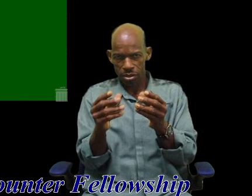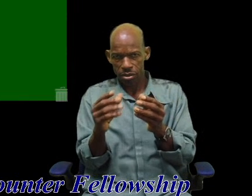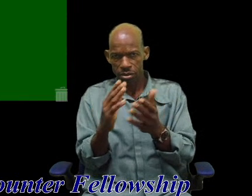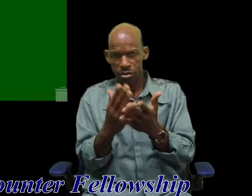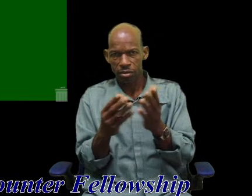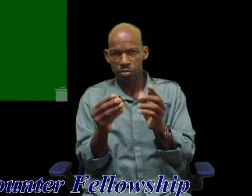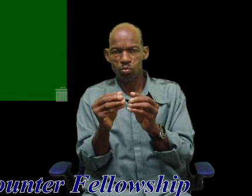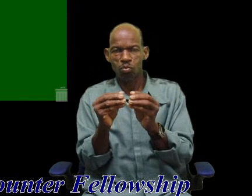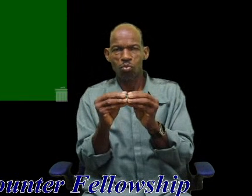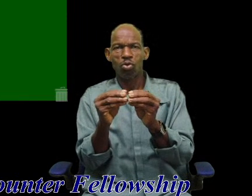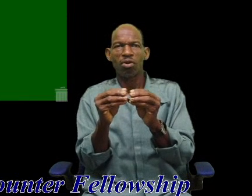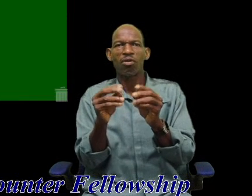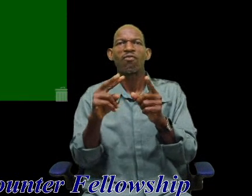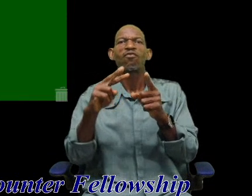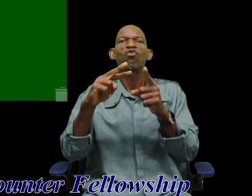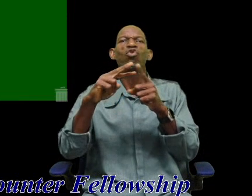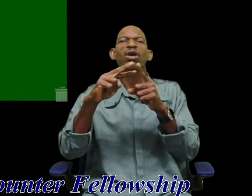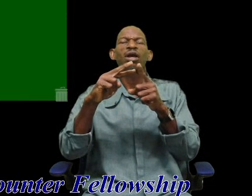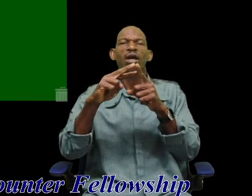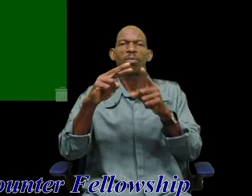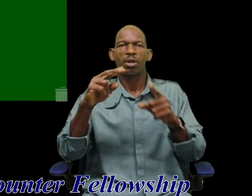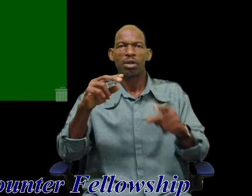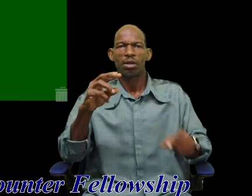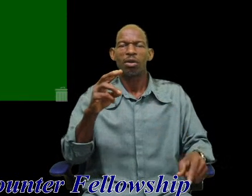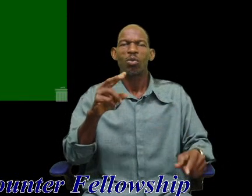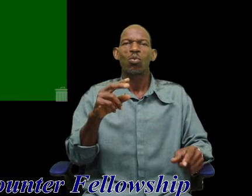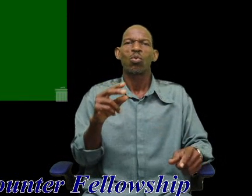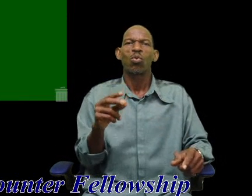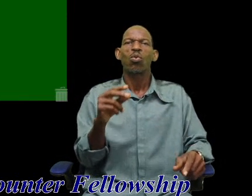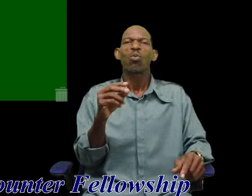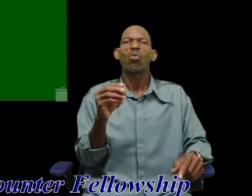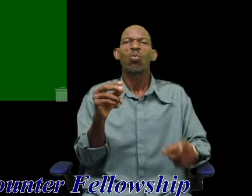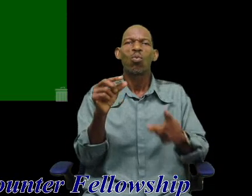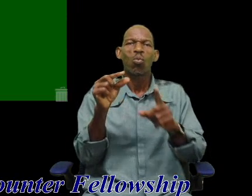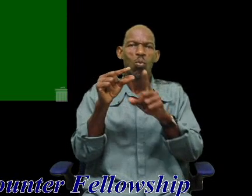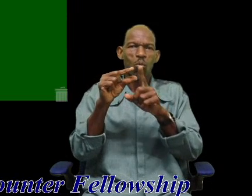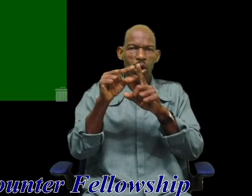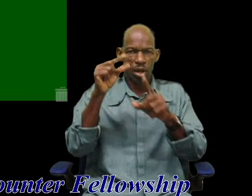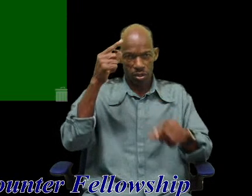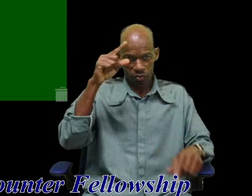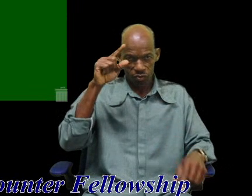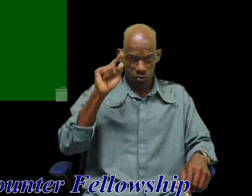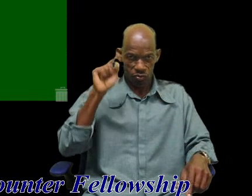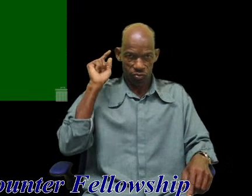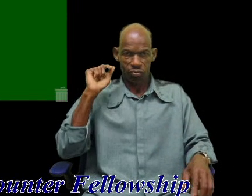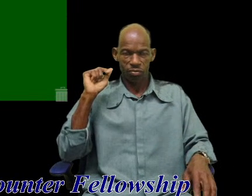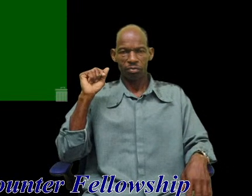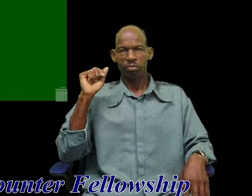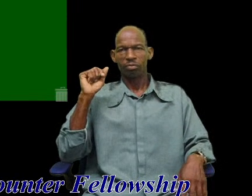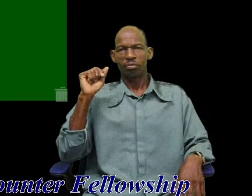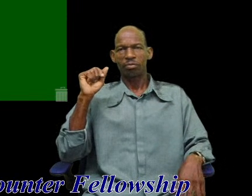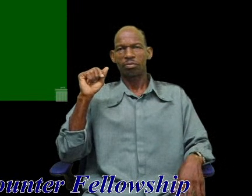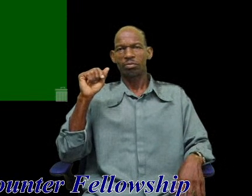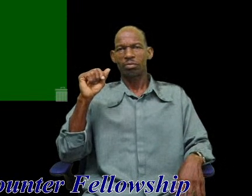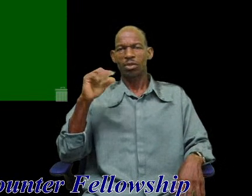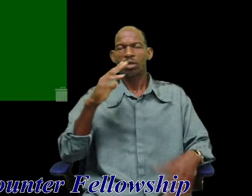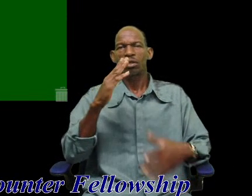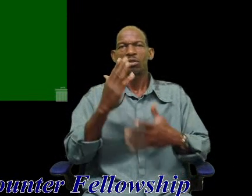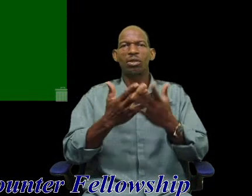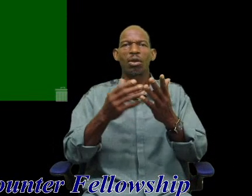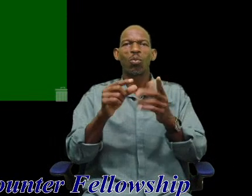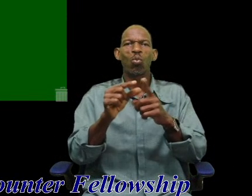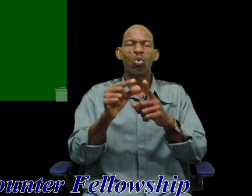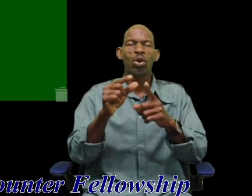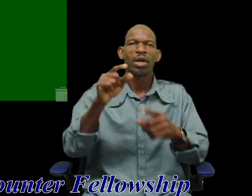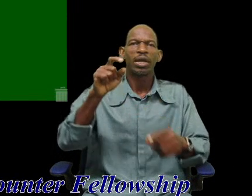this topic. There are certain words you must know when you are using this apostrophe so that you can